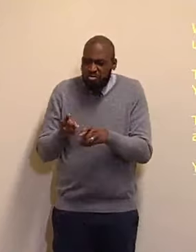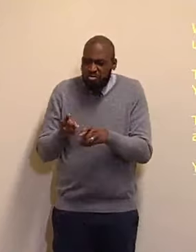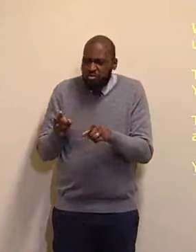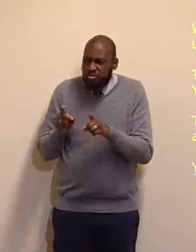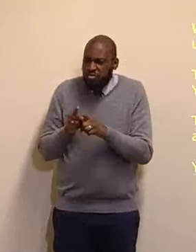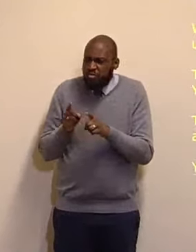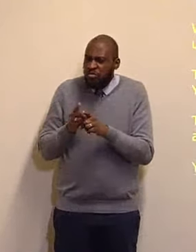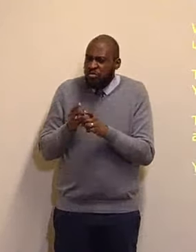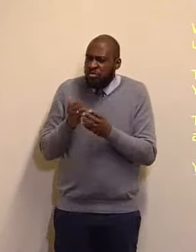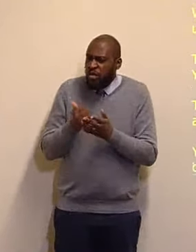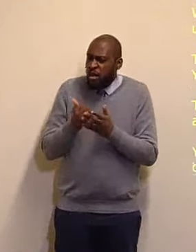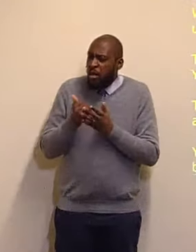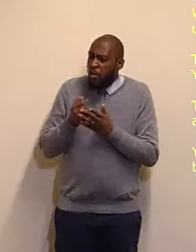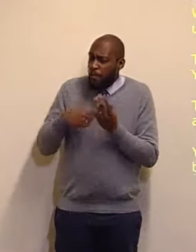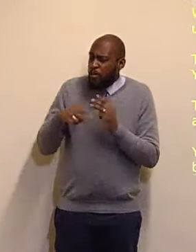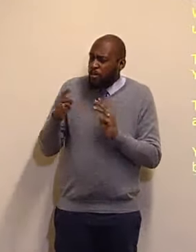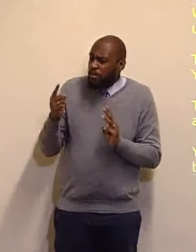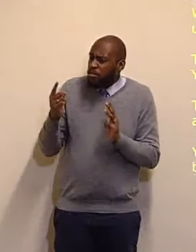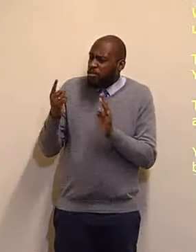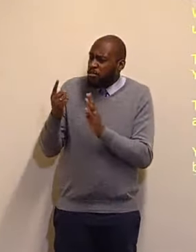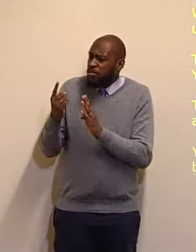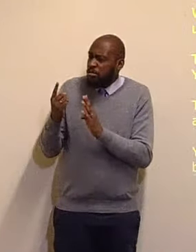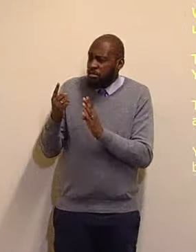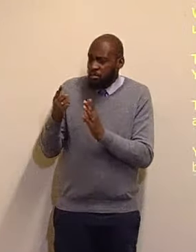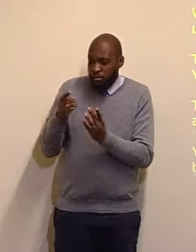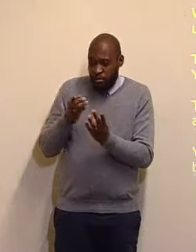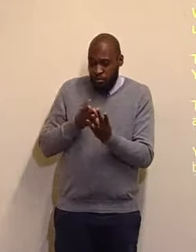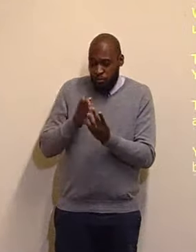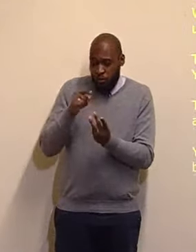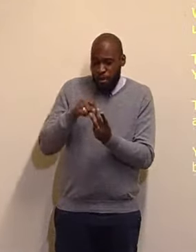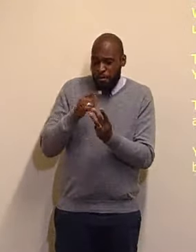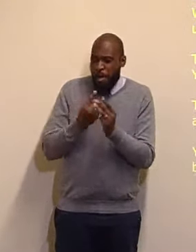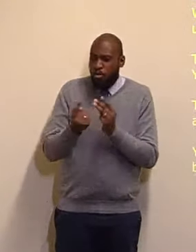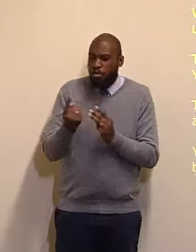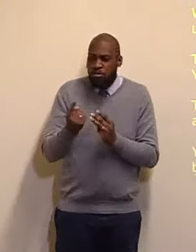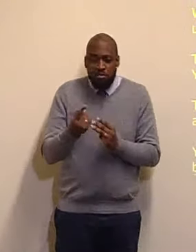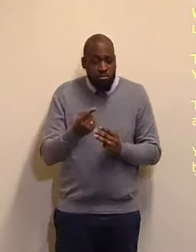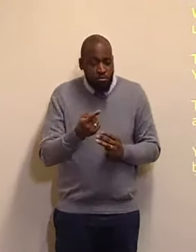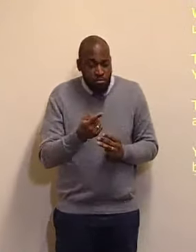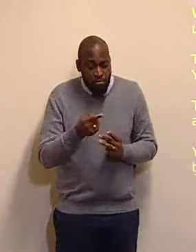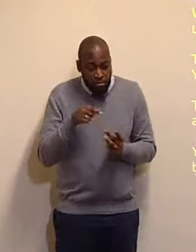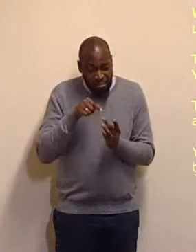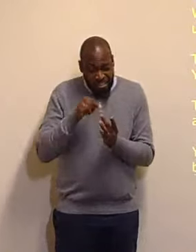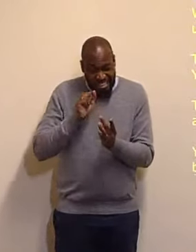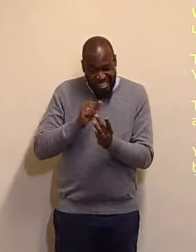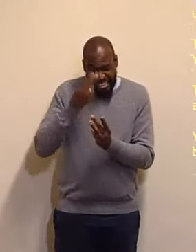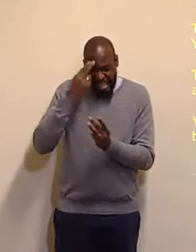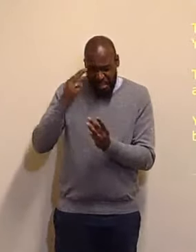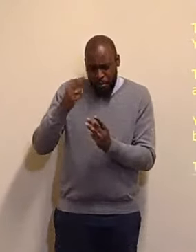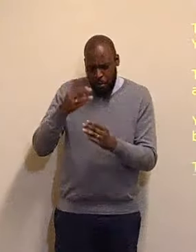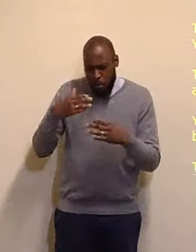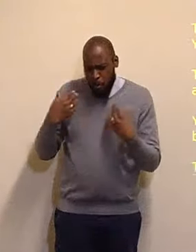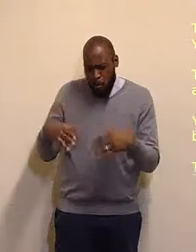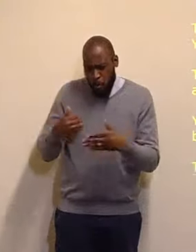we come in his name. There is no other name. No other name is suitable in heaven. No other name is suitable